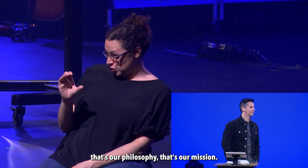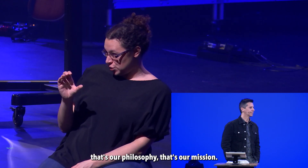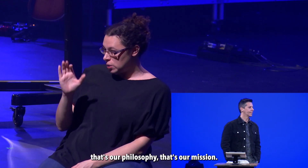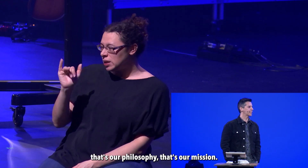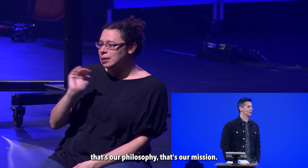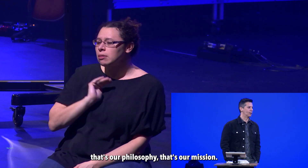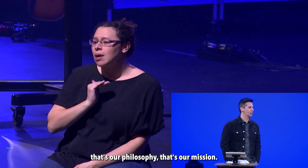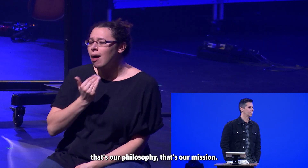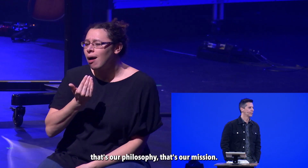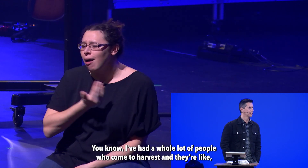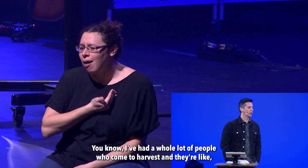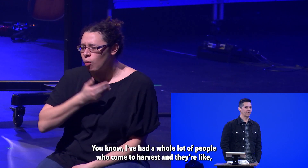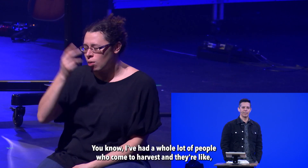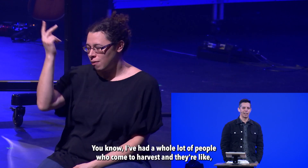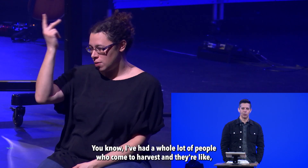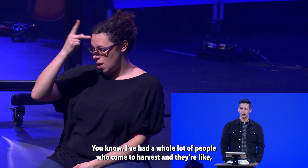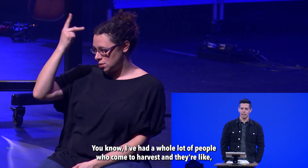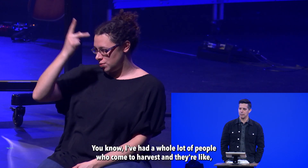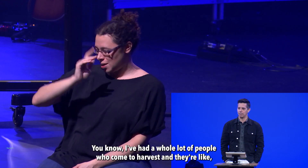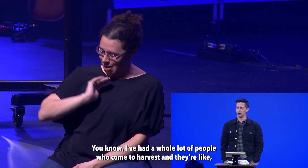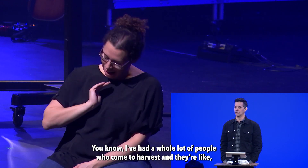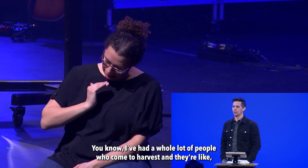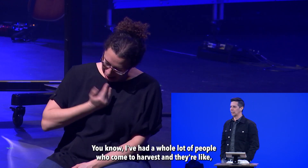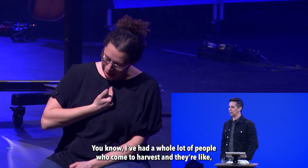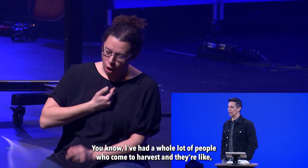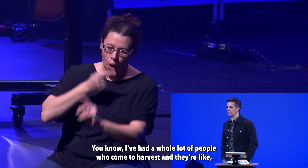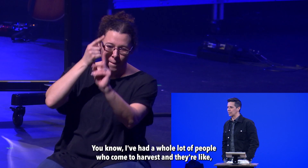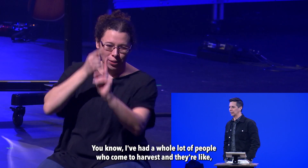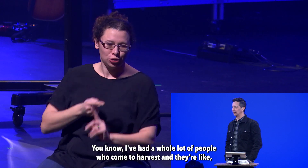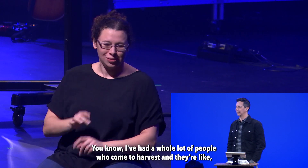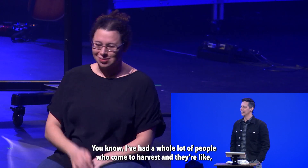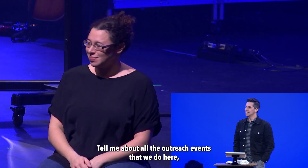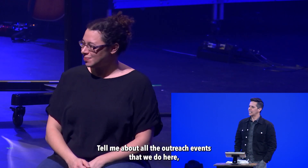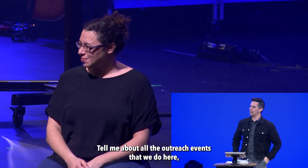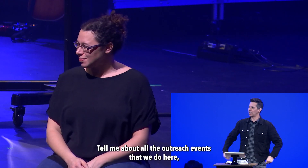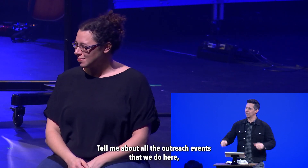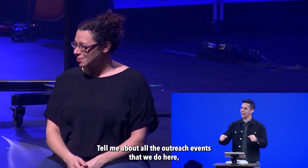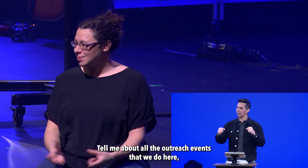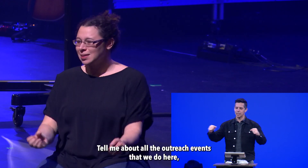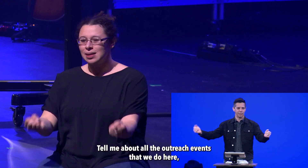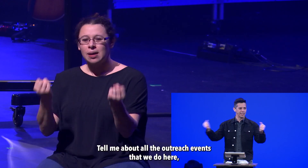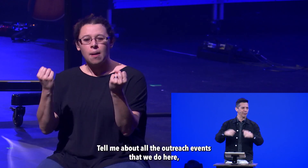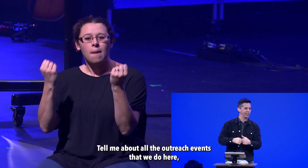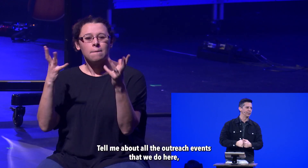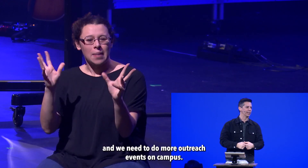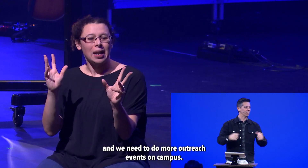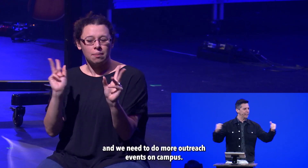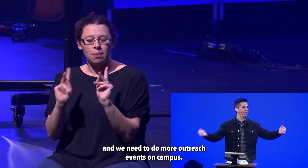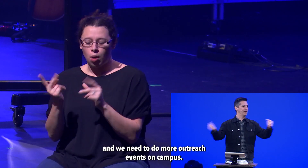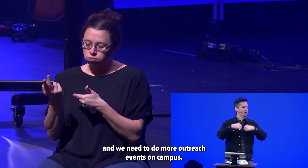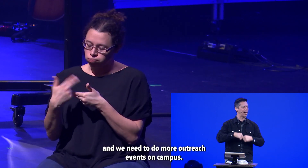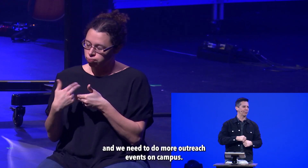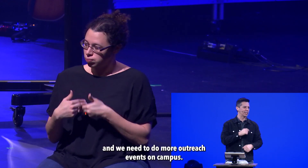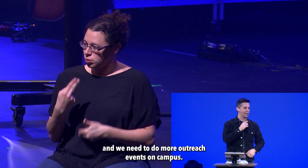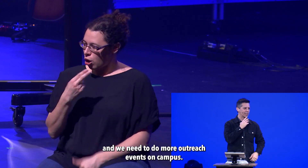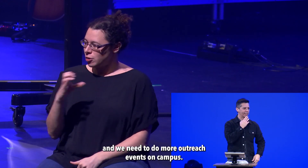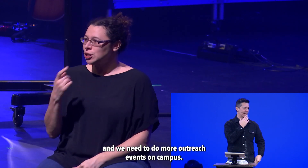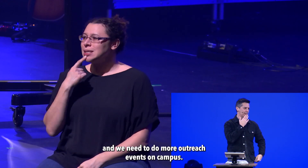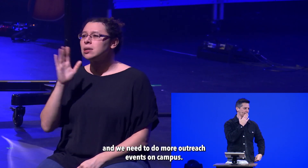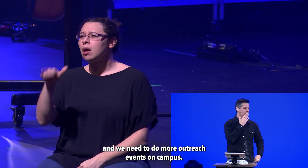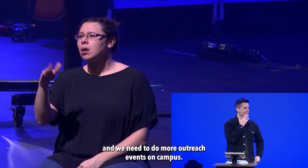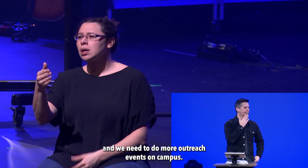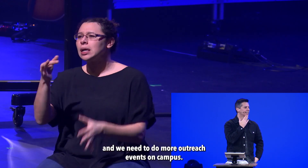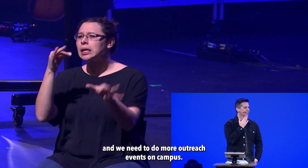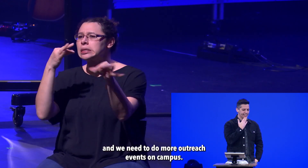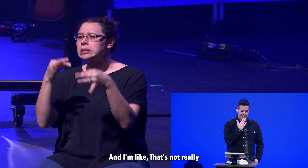philosophy. That's our mission. You know, I've had a whole lot of people who come to Harvester and they're like, tell me about all the outreach events that we do here. We need to do more outreach events on